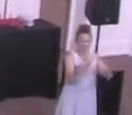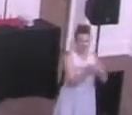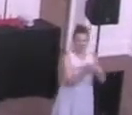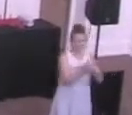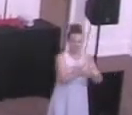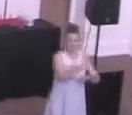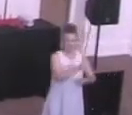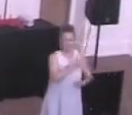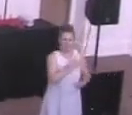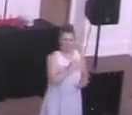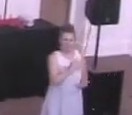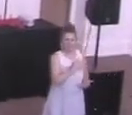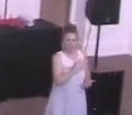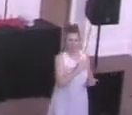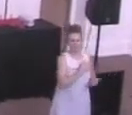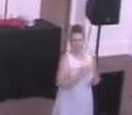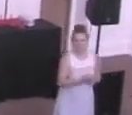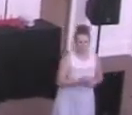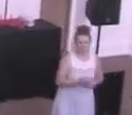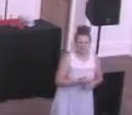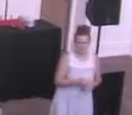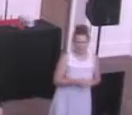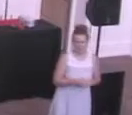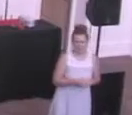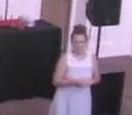all of your heart.